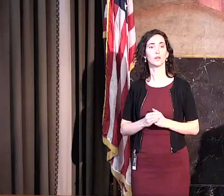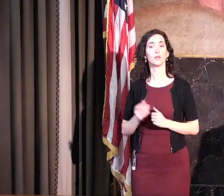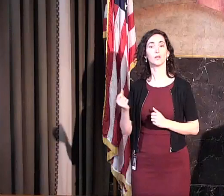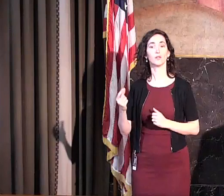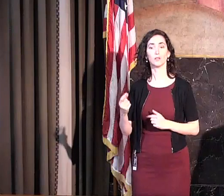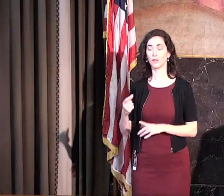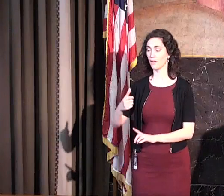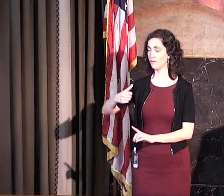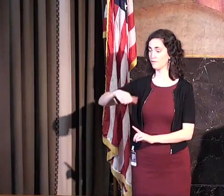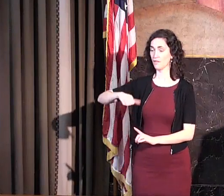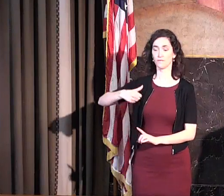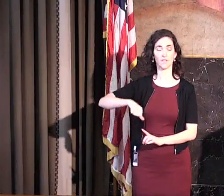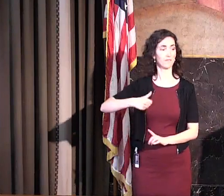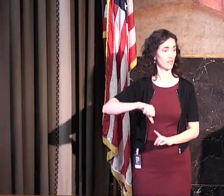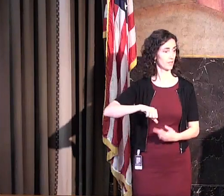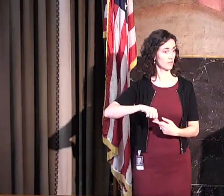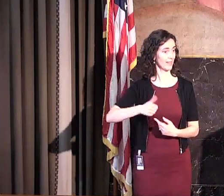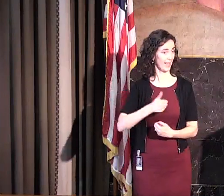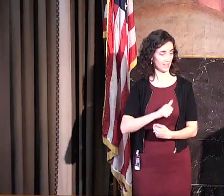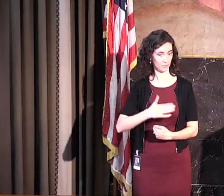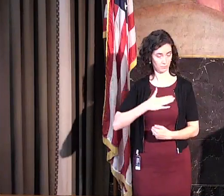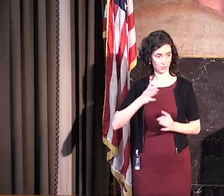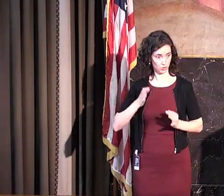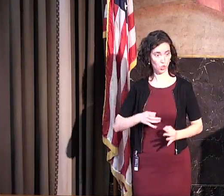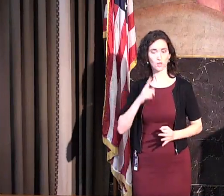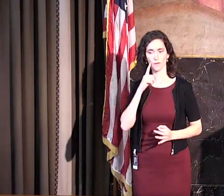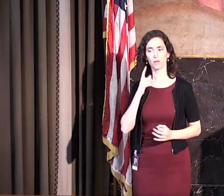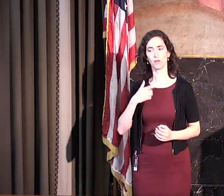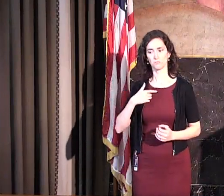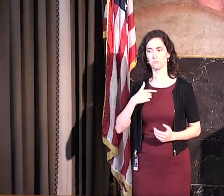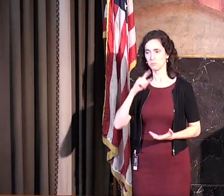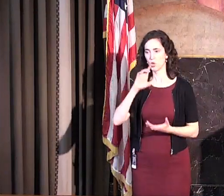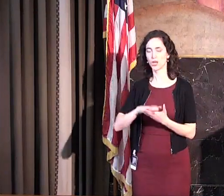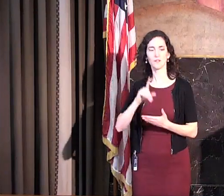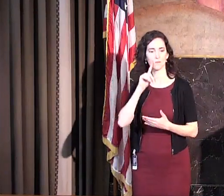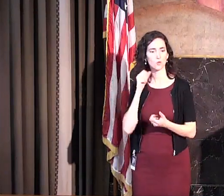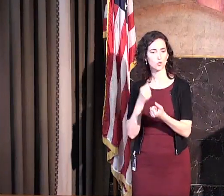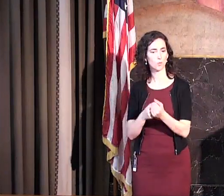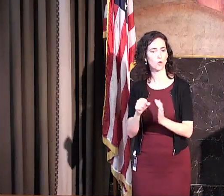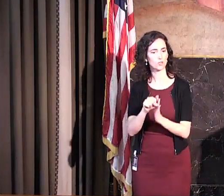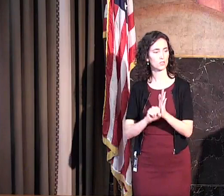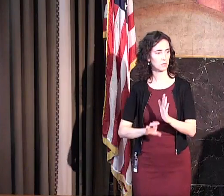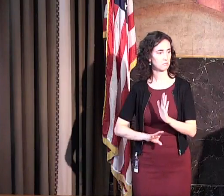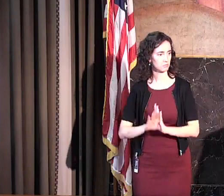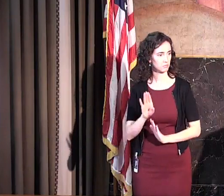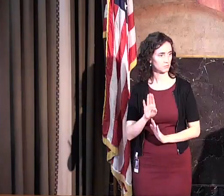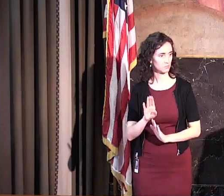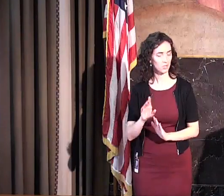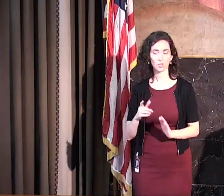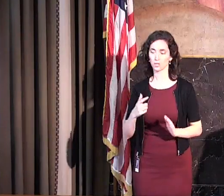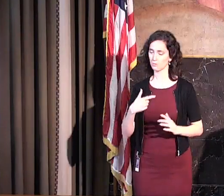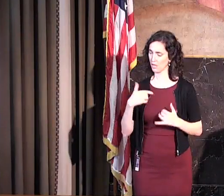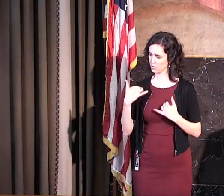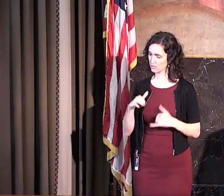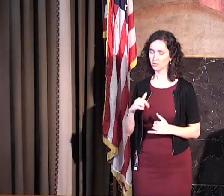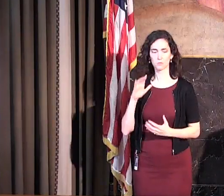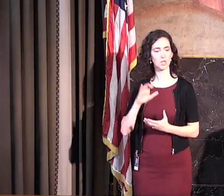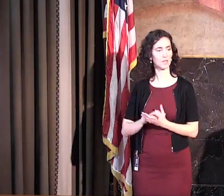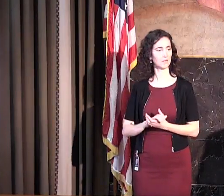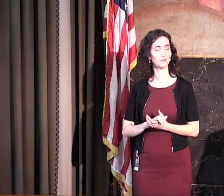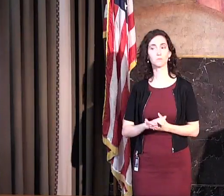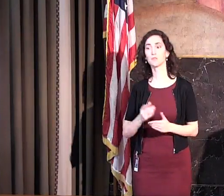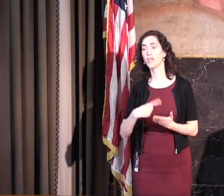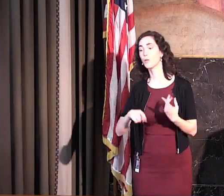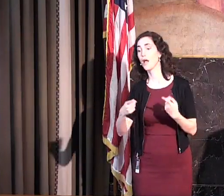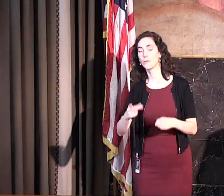vetoes were in the state's interest, in my estimation, and I stand by those, and we'll see what happens